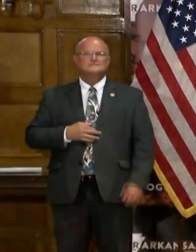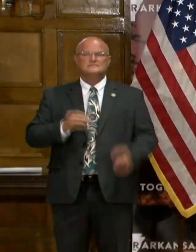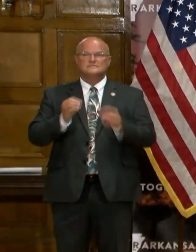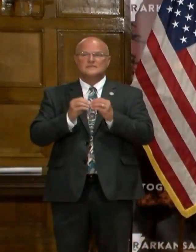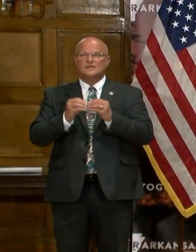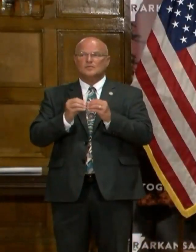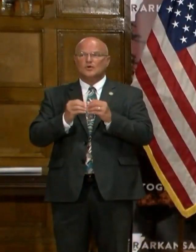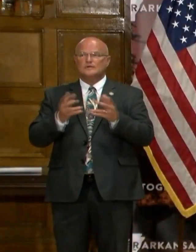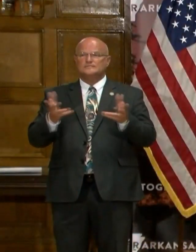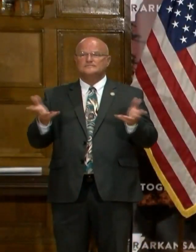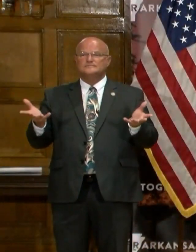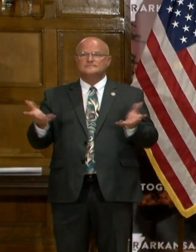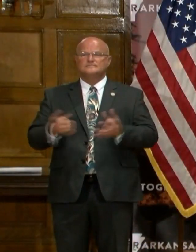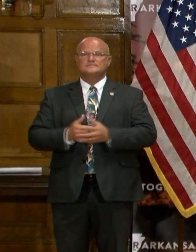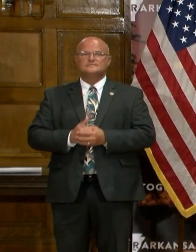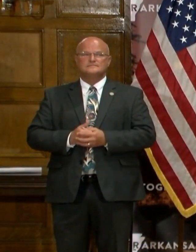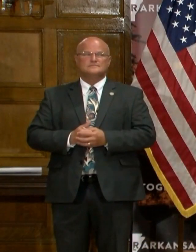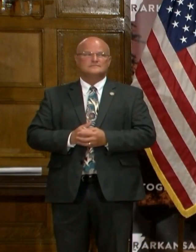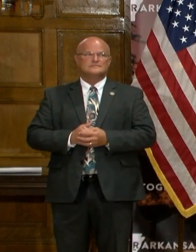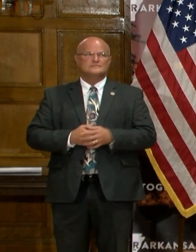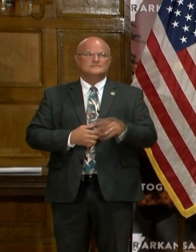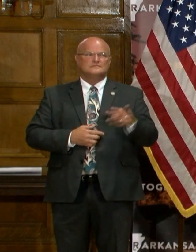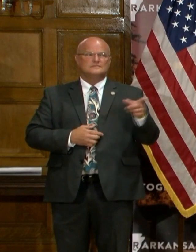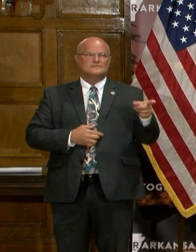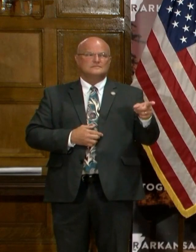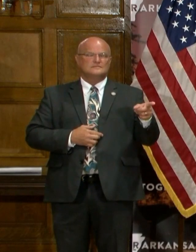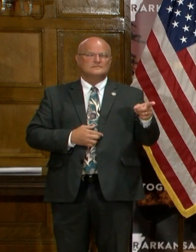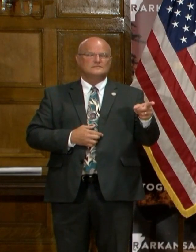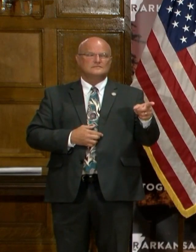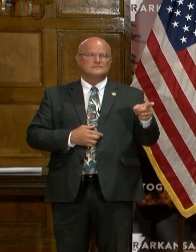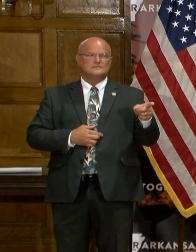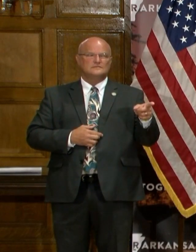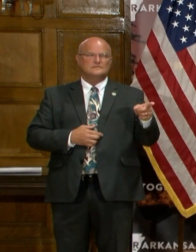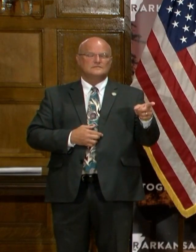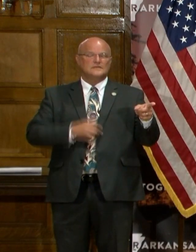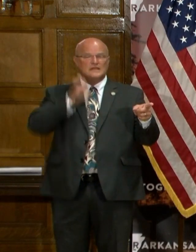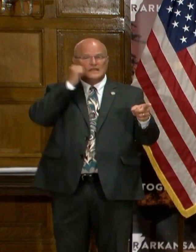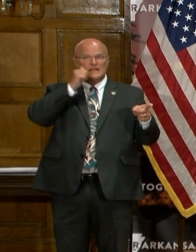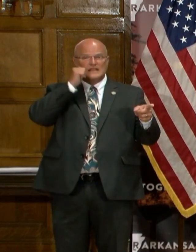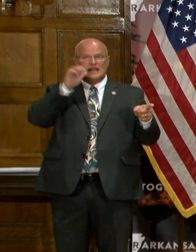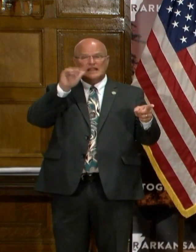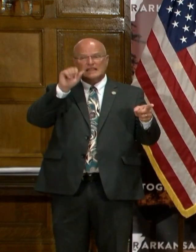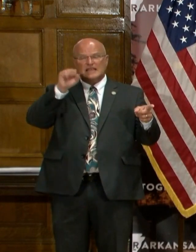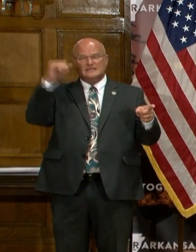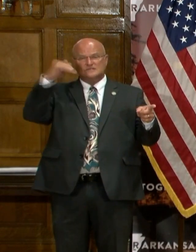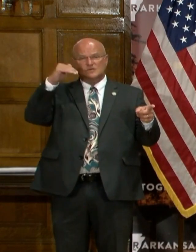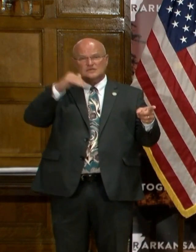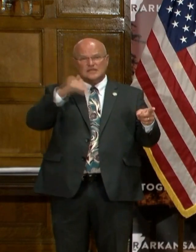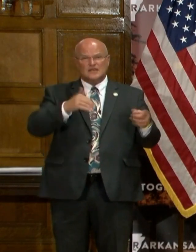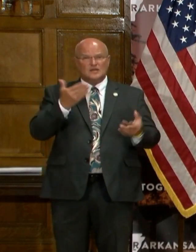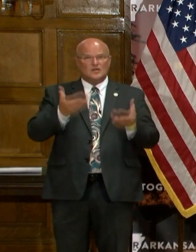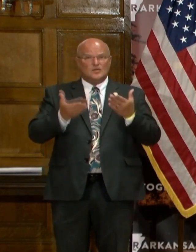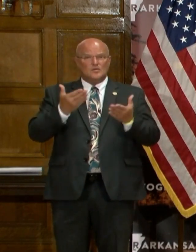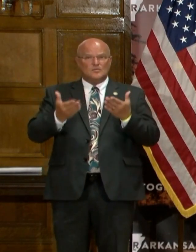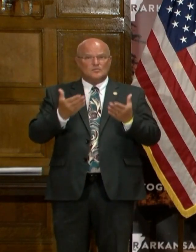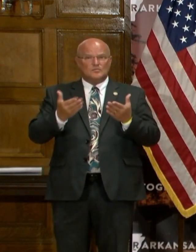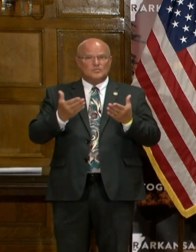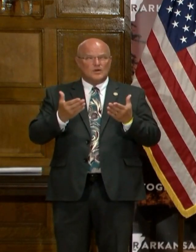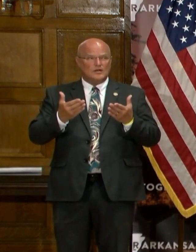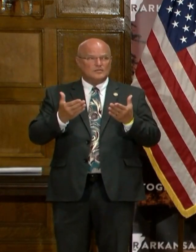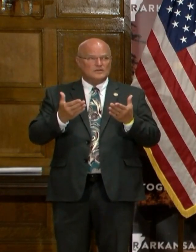Anything else? With the daily cases going down recently, but also